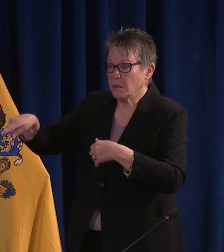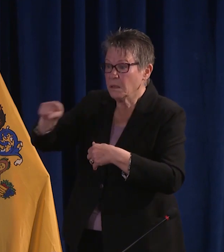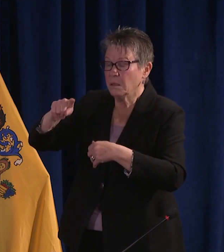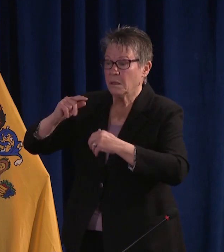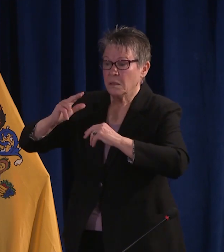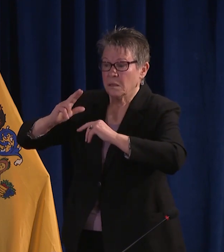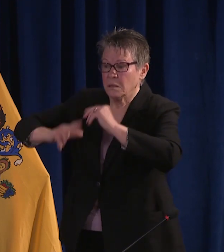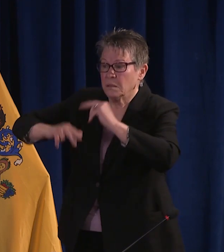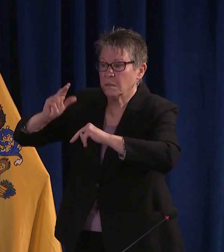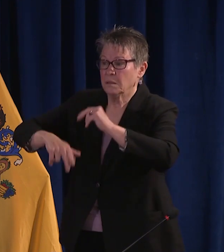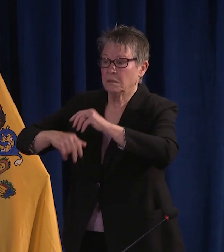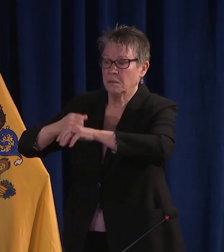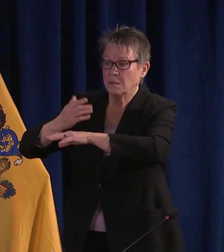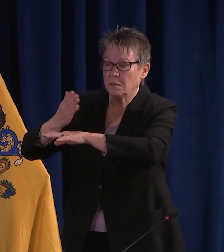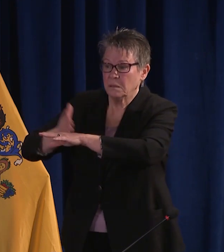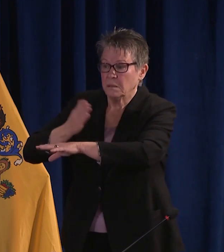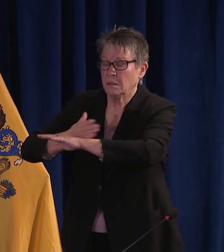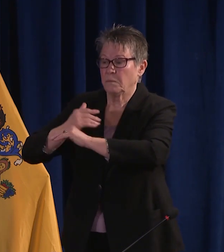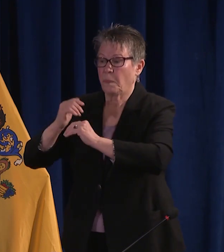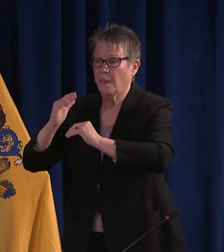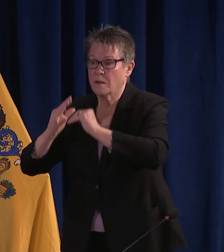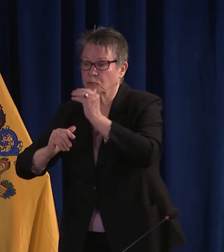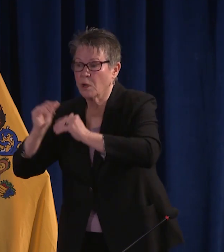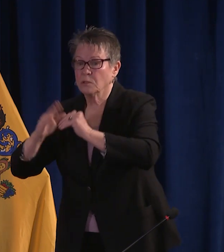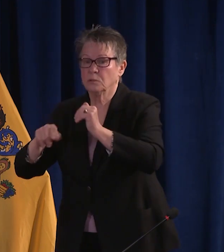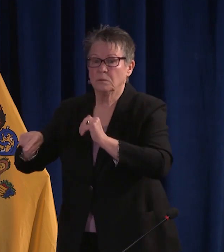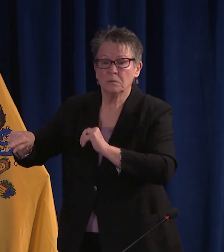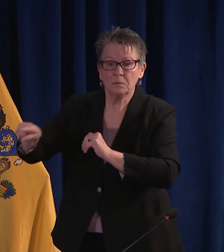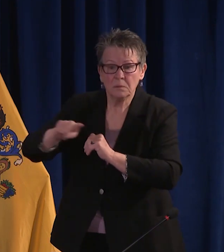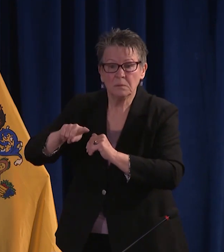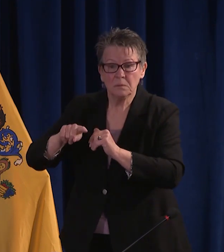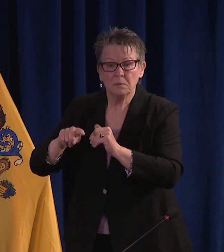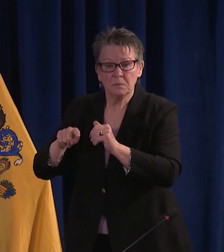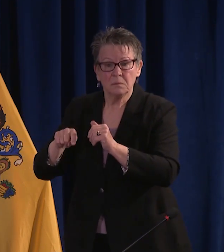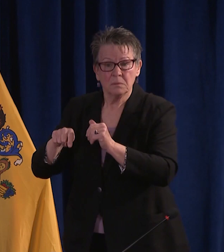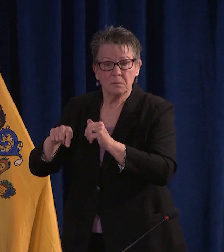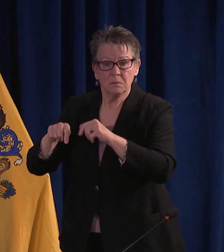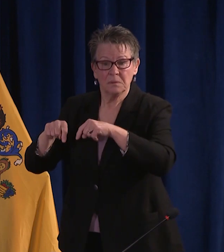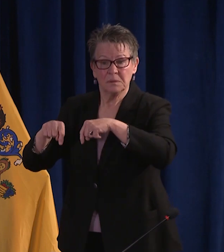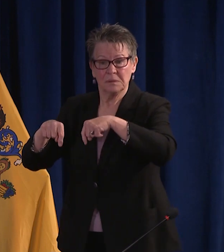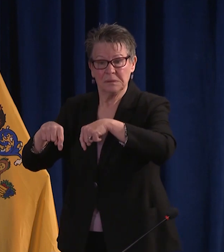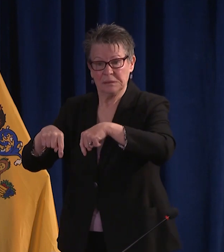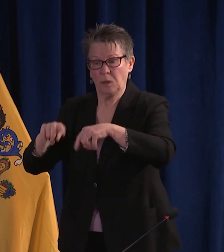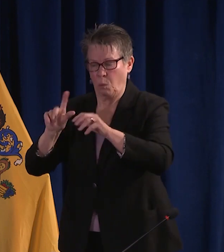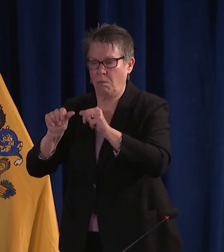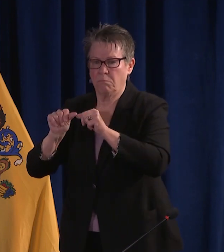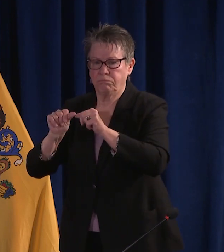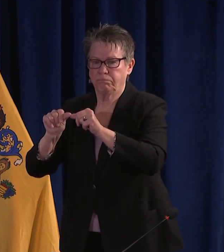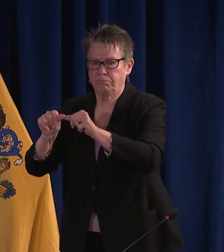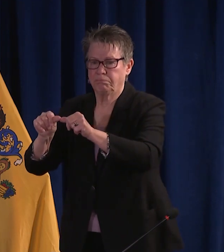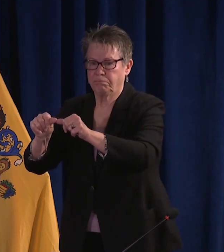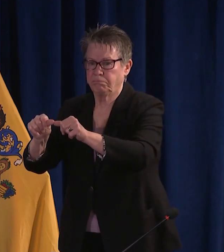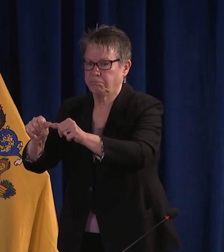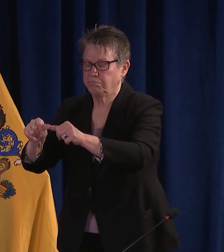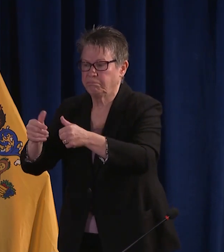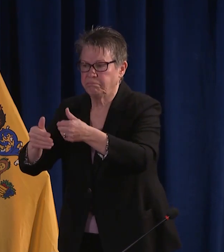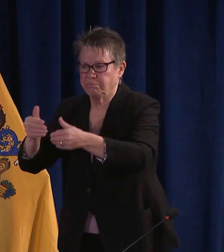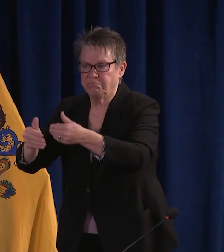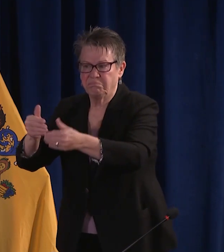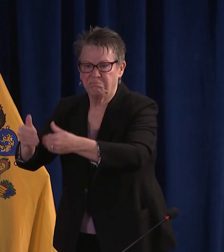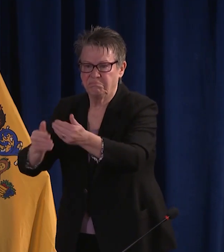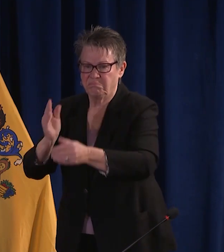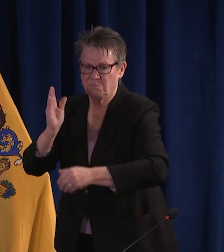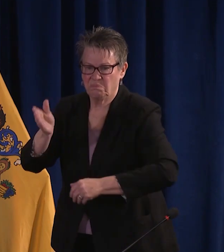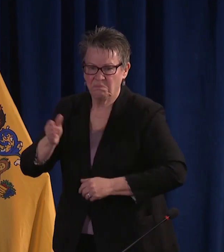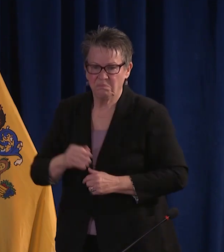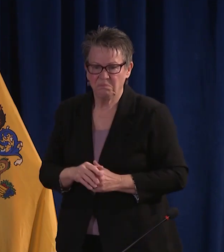to thank our colleagues in the legislature. I've spoken to both the Speaker last evening, the Senate President this morning, and to